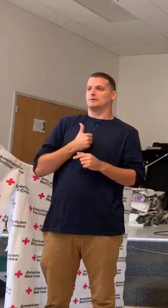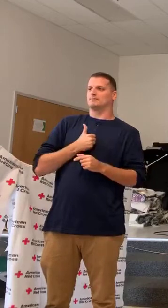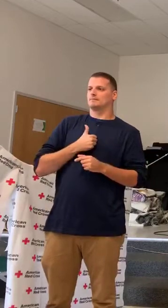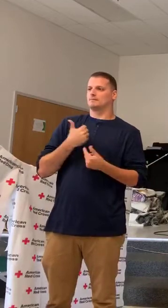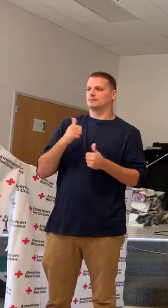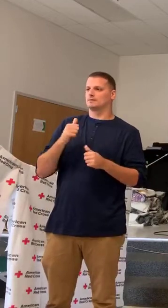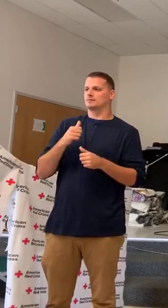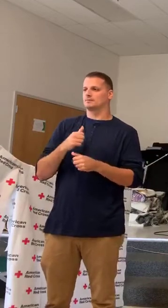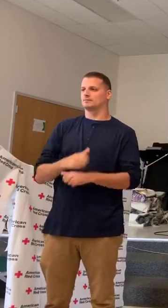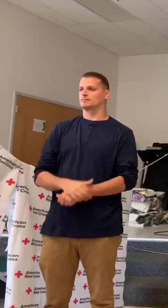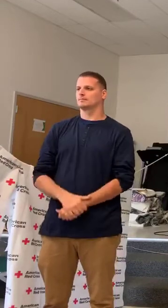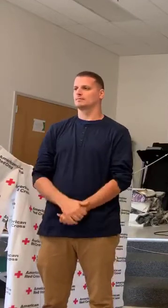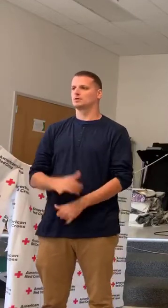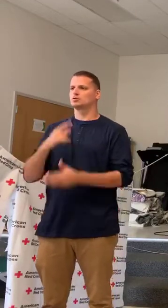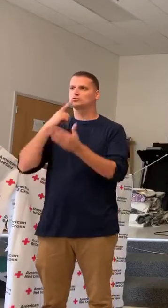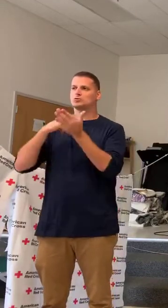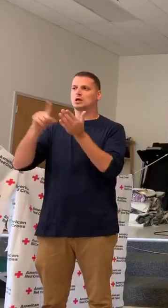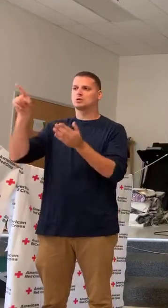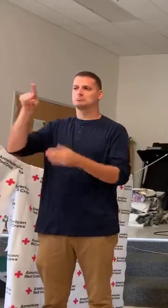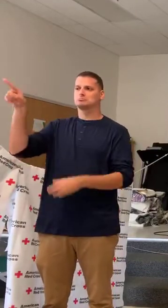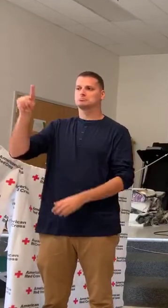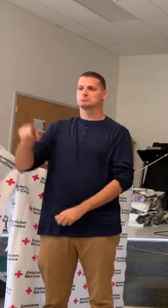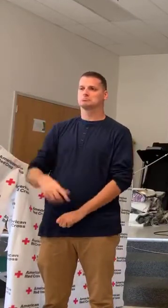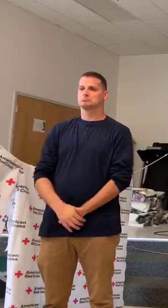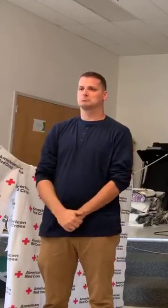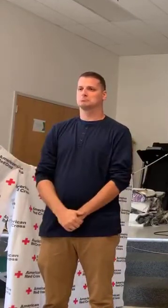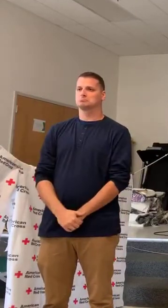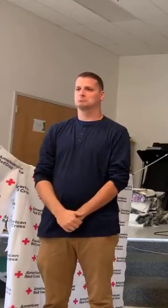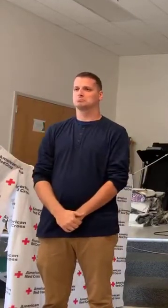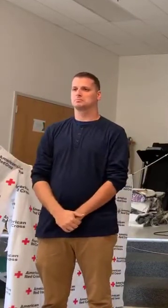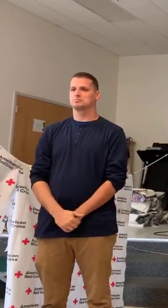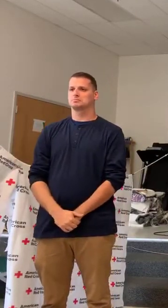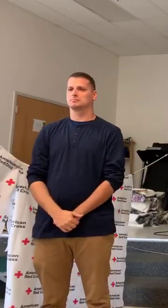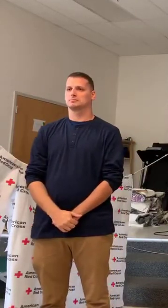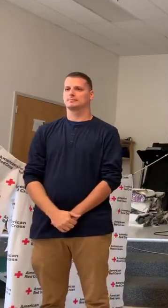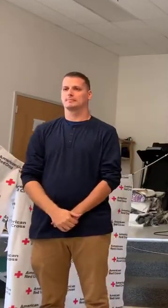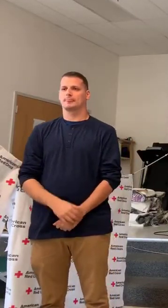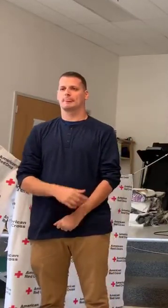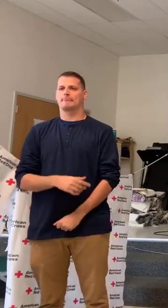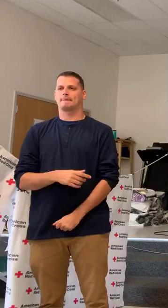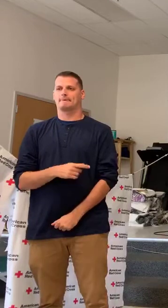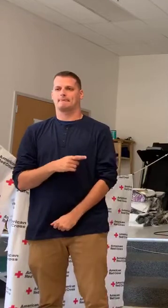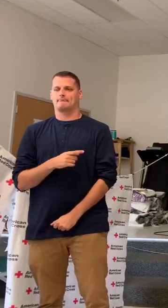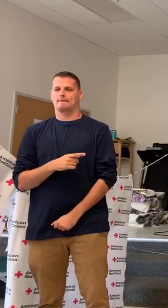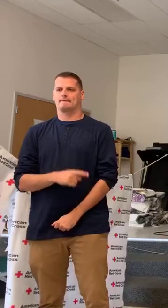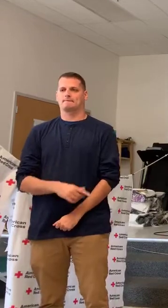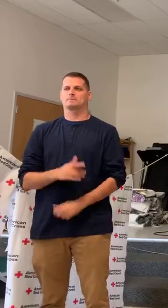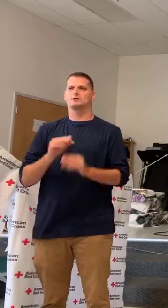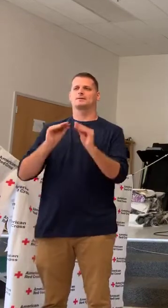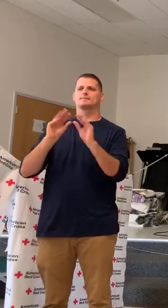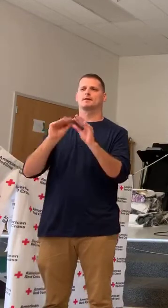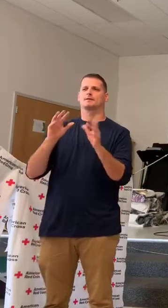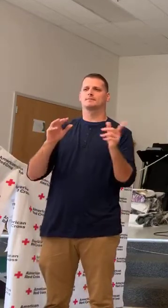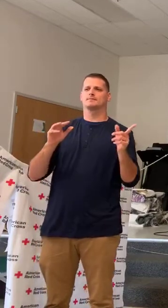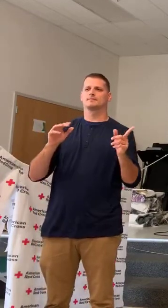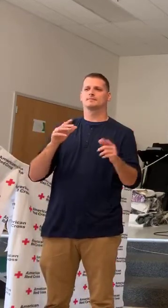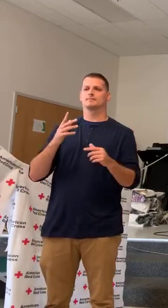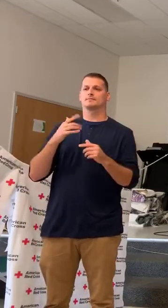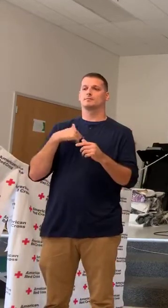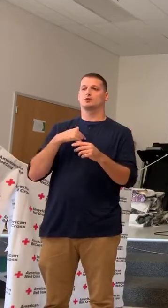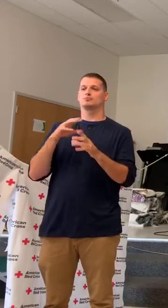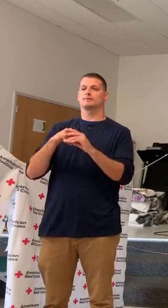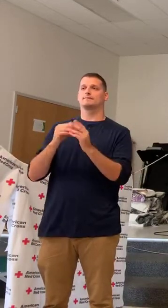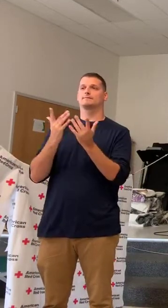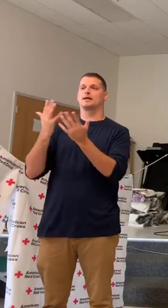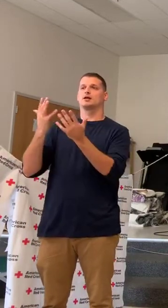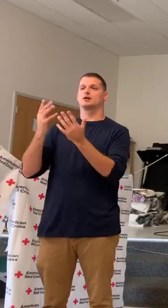Great. Red Cross volunteer in the back. And the Red Cross has an enormous amount of experience. We do this professionally, and so we're always in this sort of reentry. The